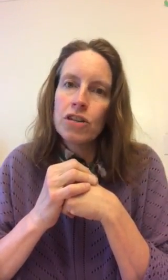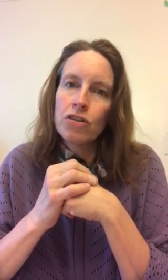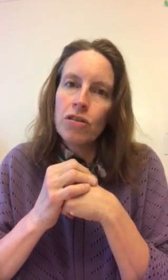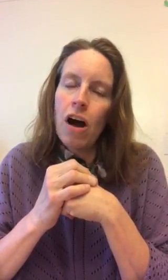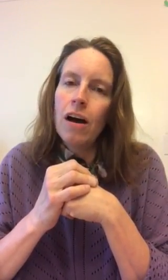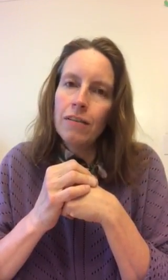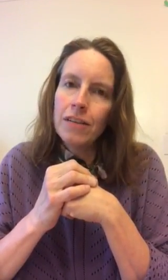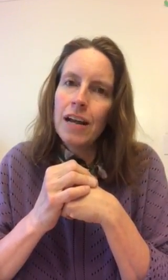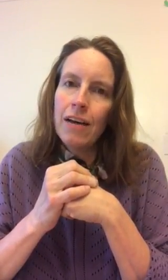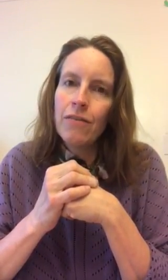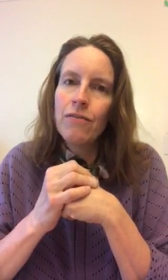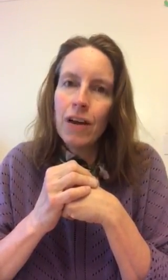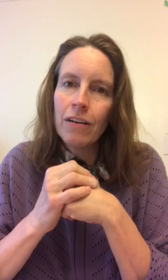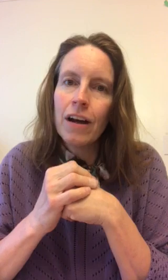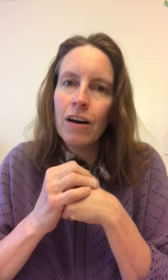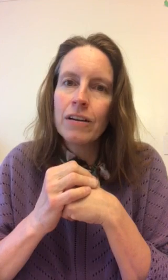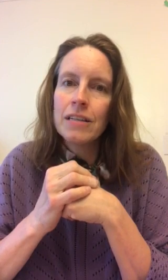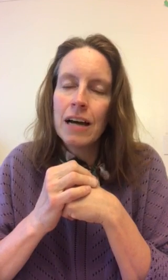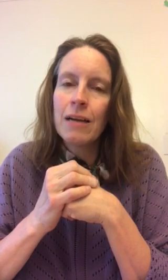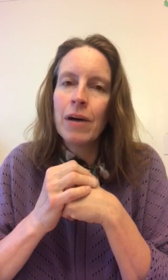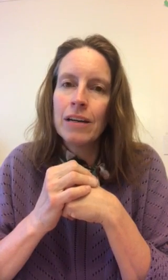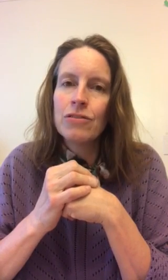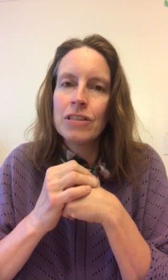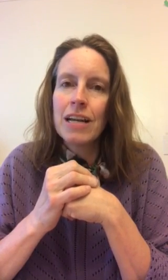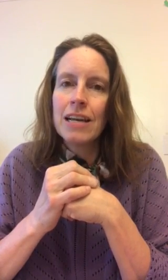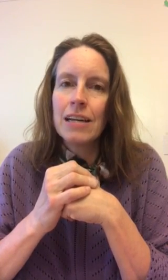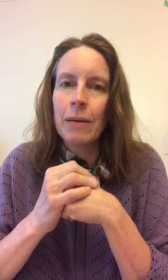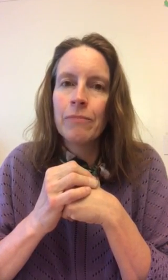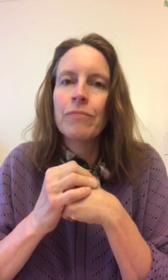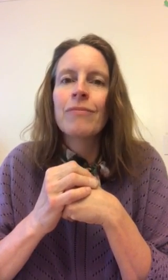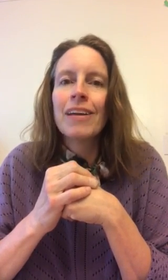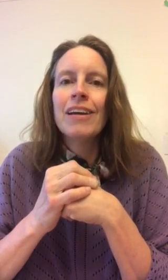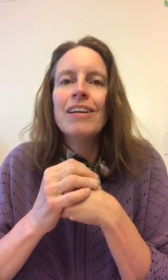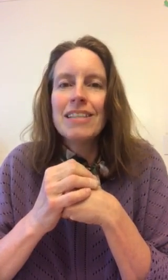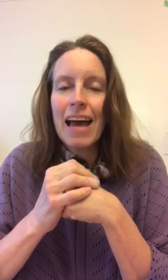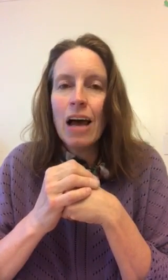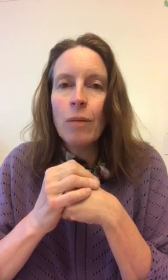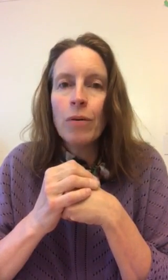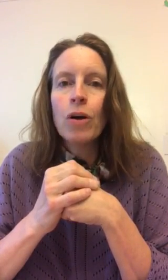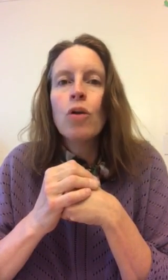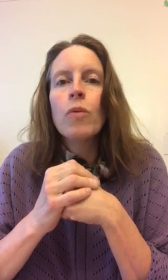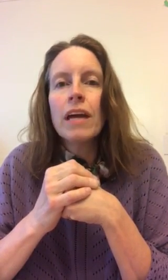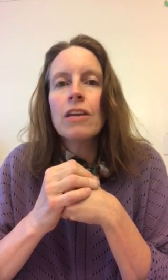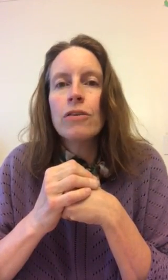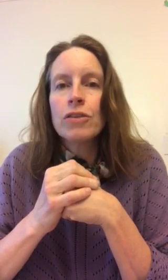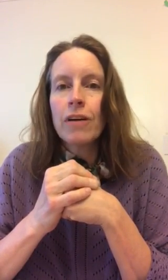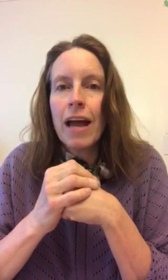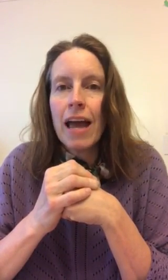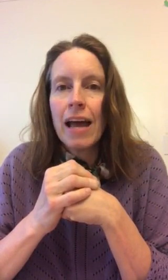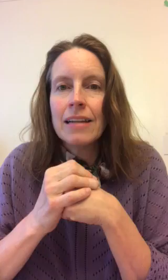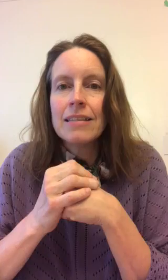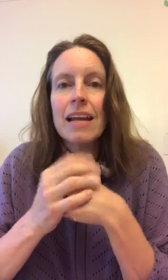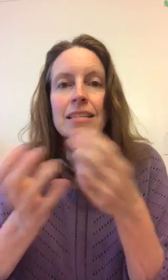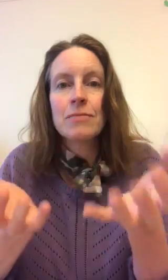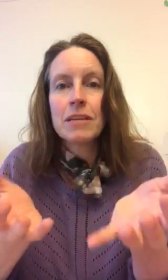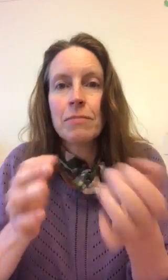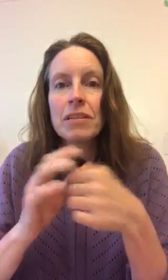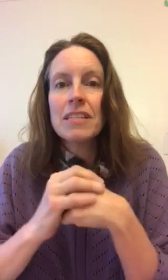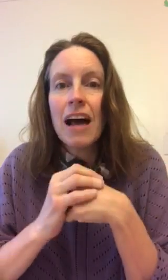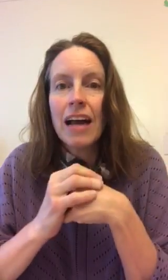children often have a very hard time understanding. To help we can use our hands and some simple signs